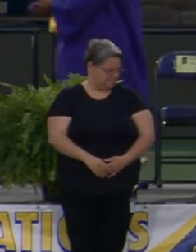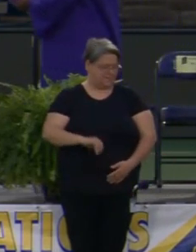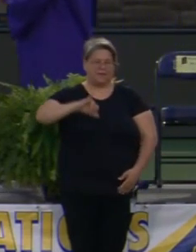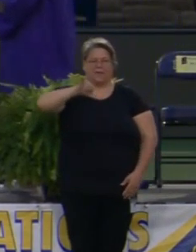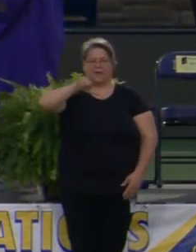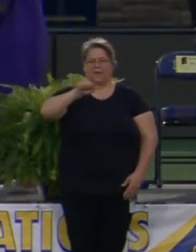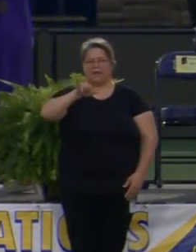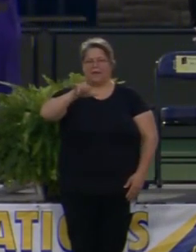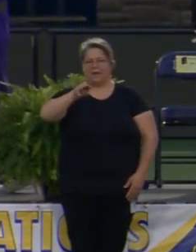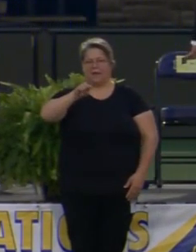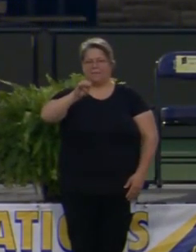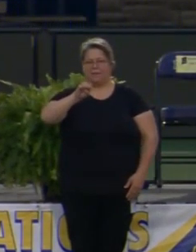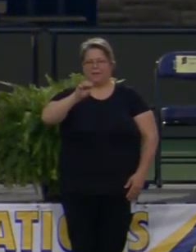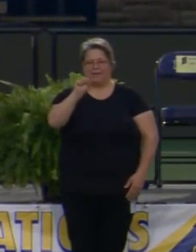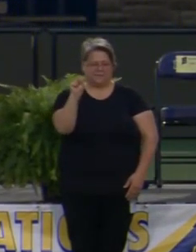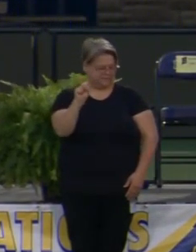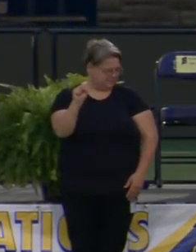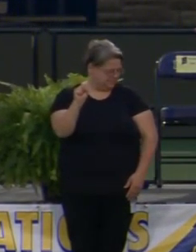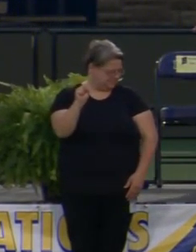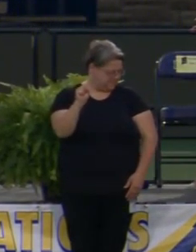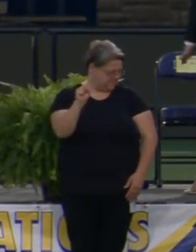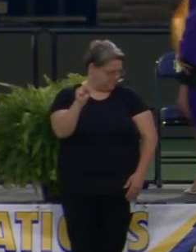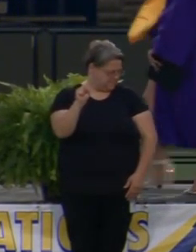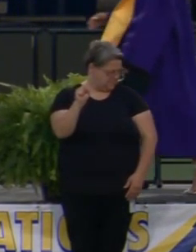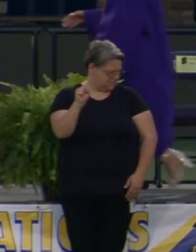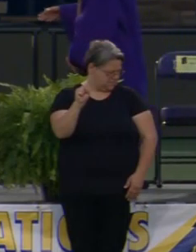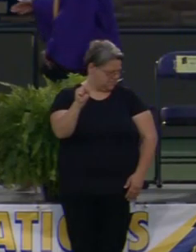Jamie Spencer.